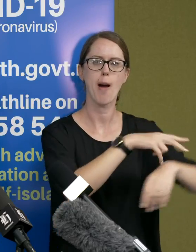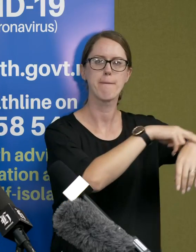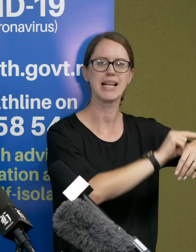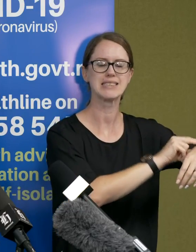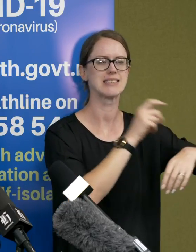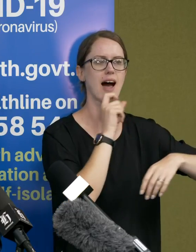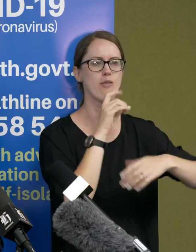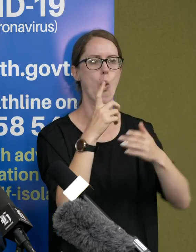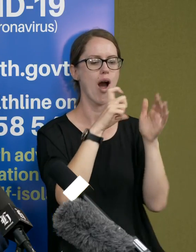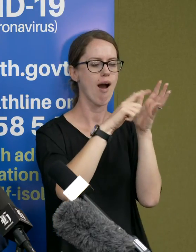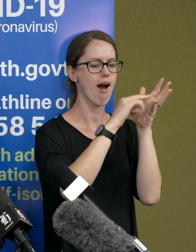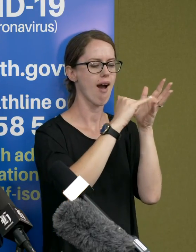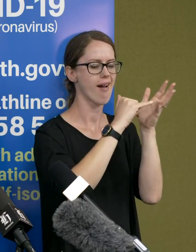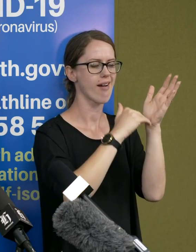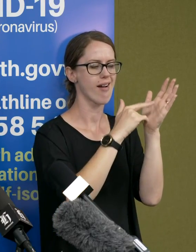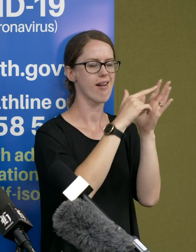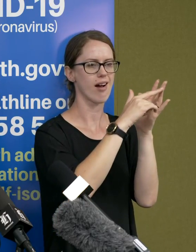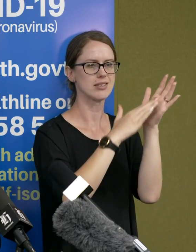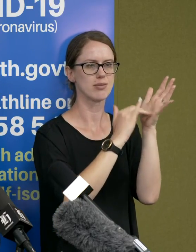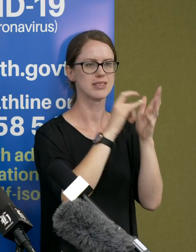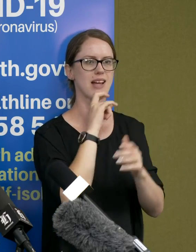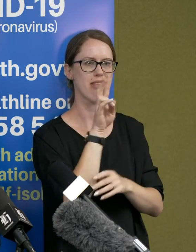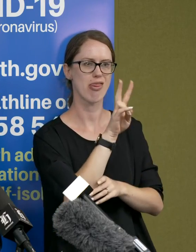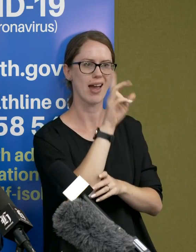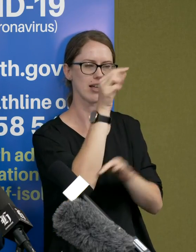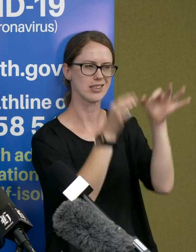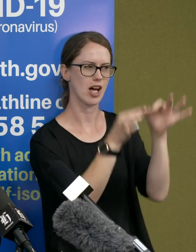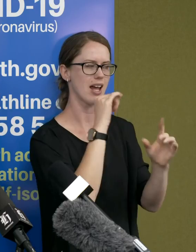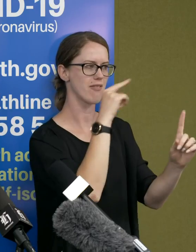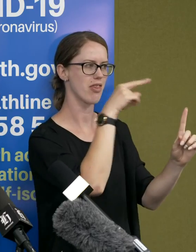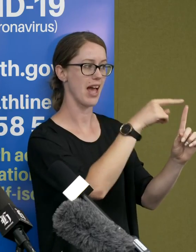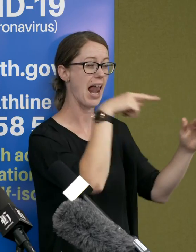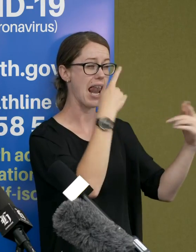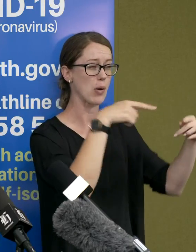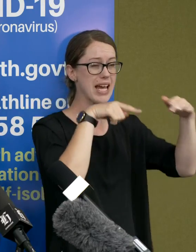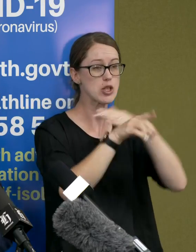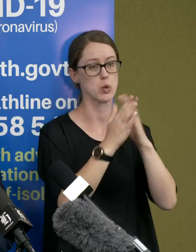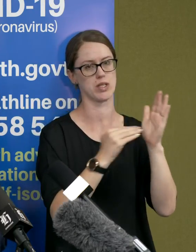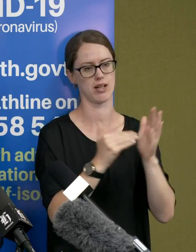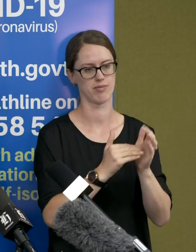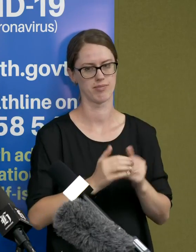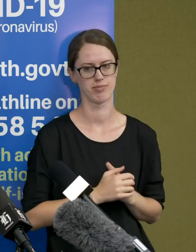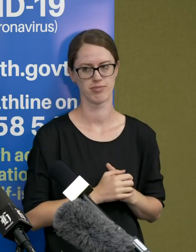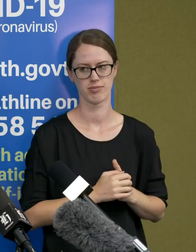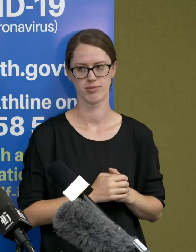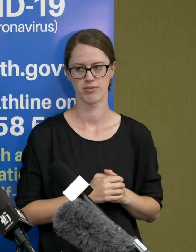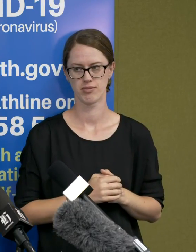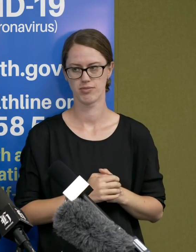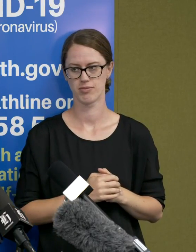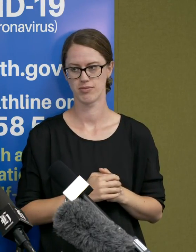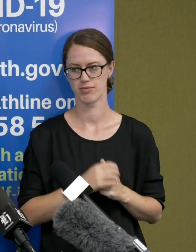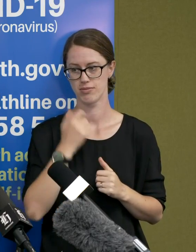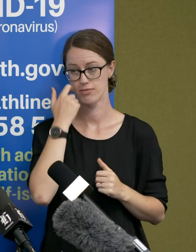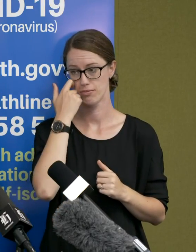staff or customs officials there who can make a decision about whether that person gets let into the country in the first place. What is your advice